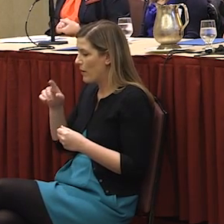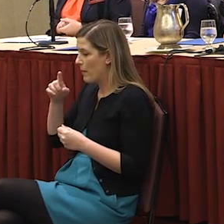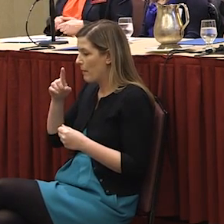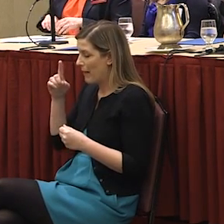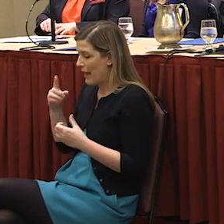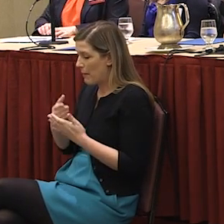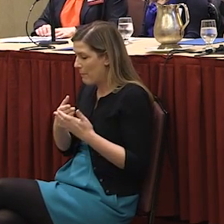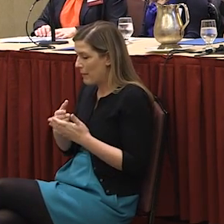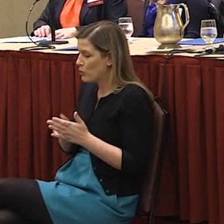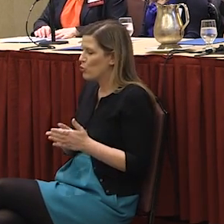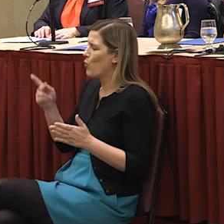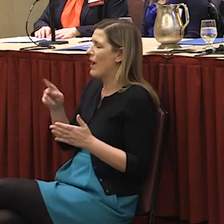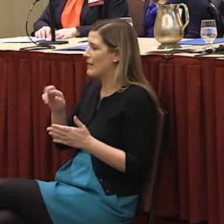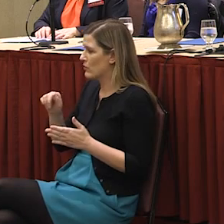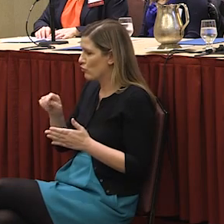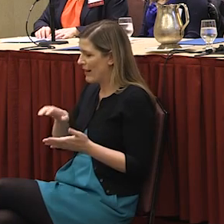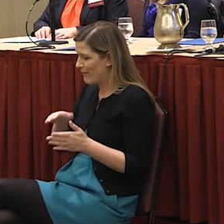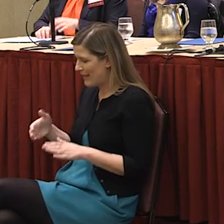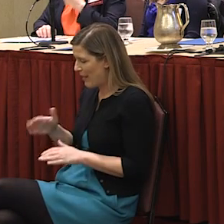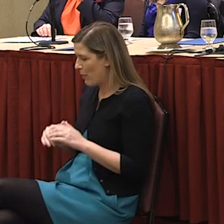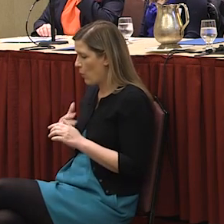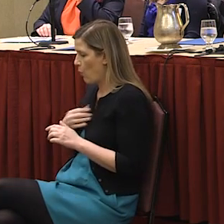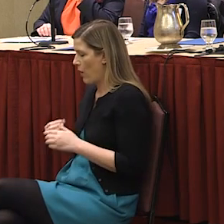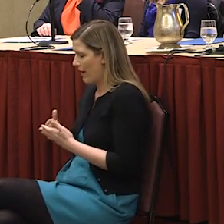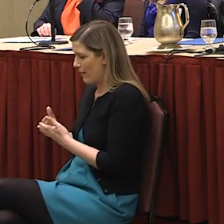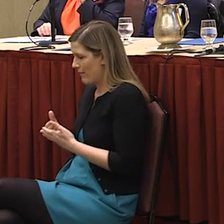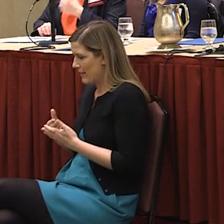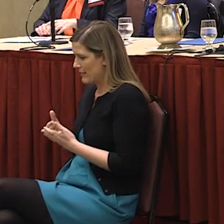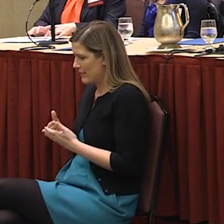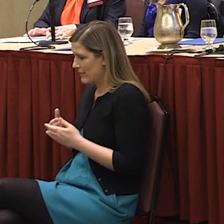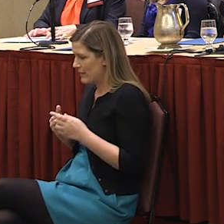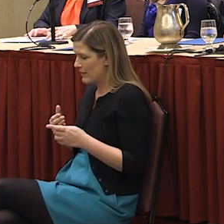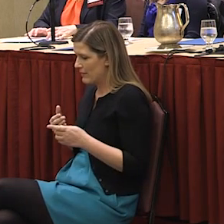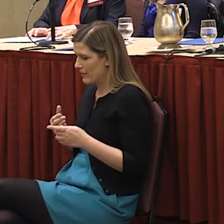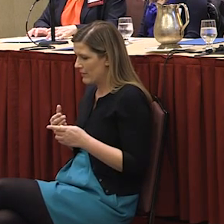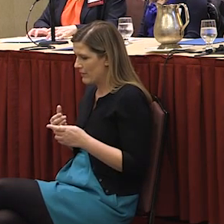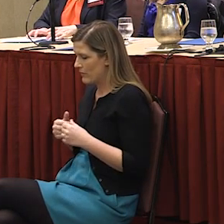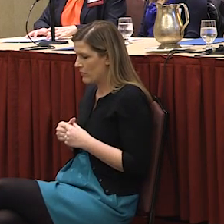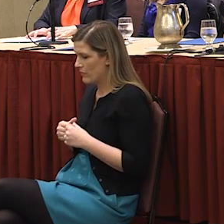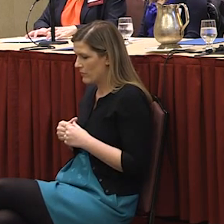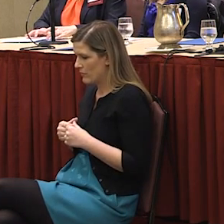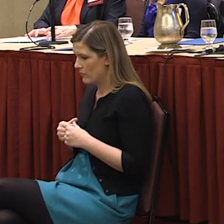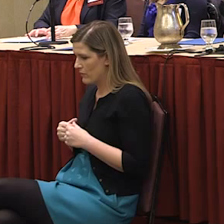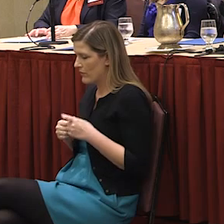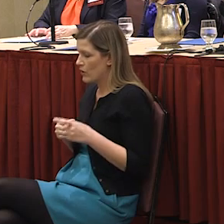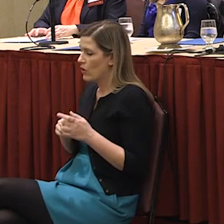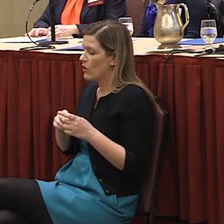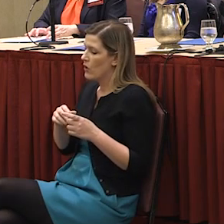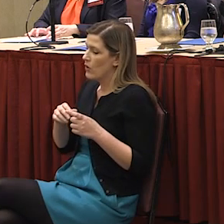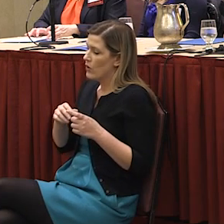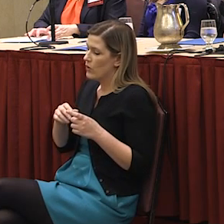infants is almost twice that of white infants. Publicly insured teenagers have more than twice the percentage of unintended